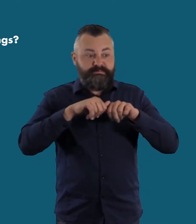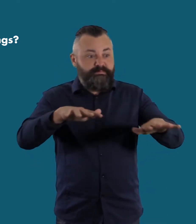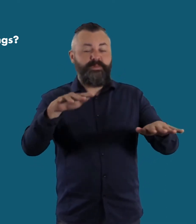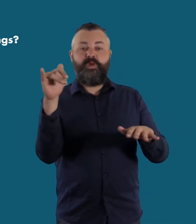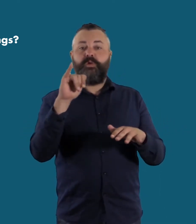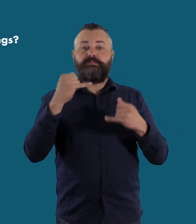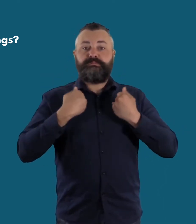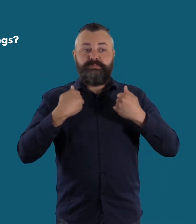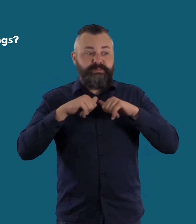emergencies.